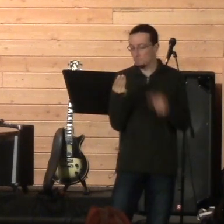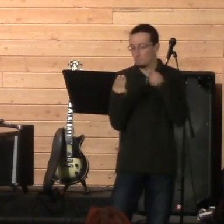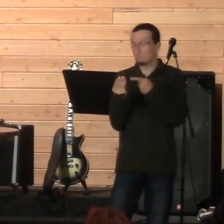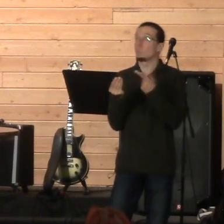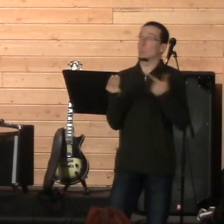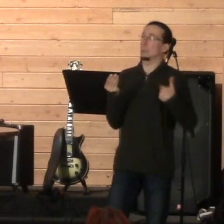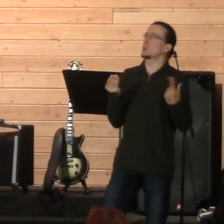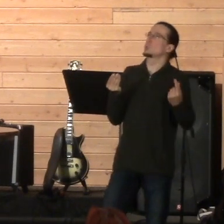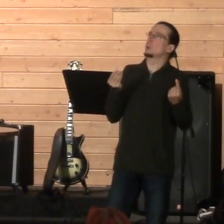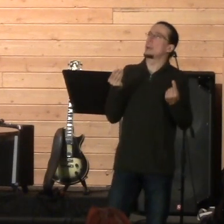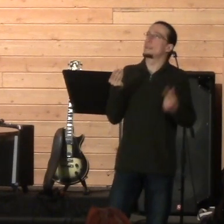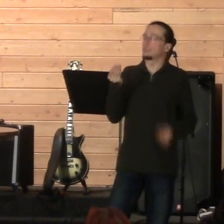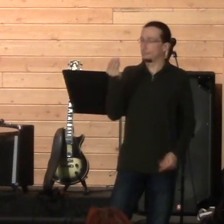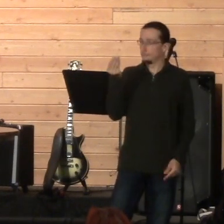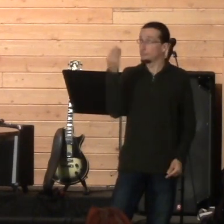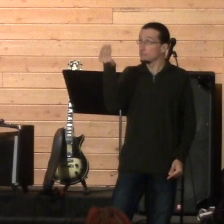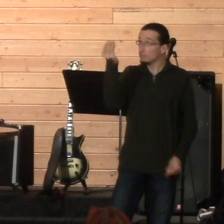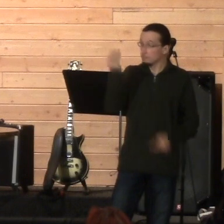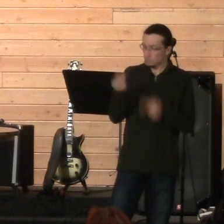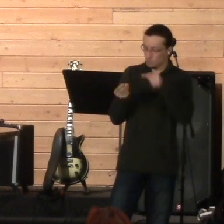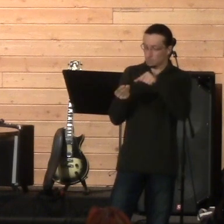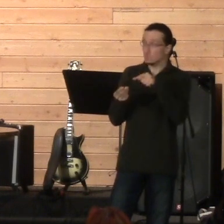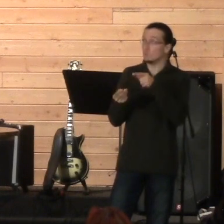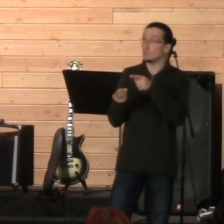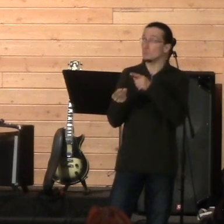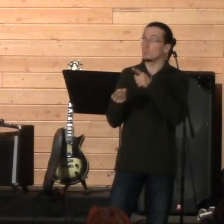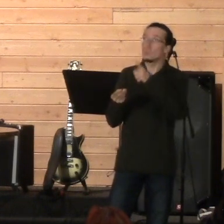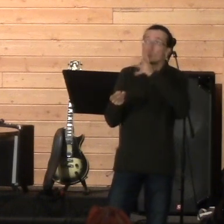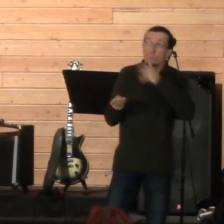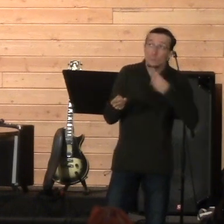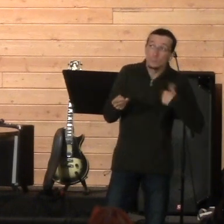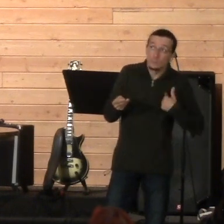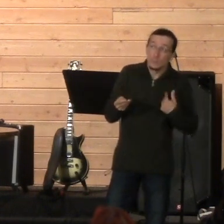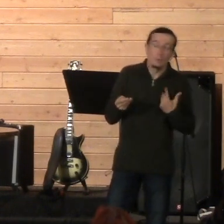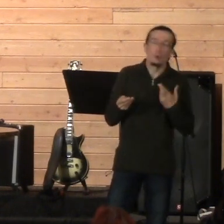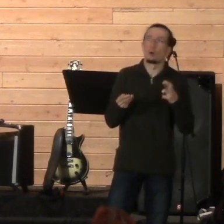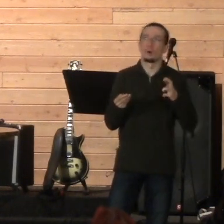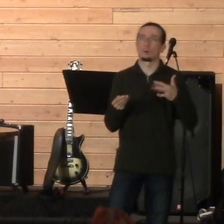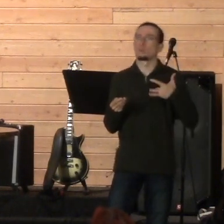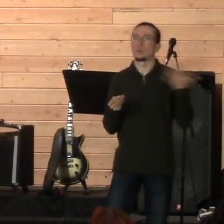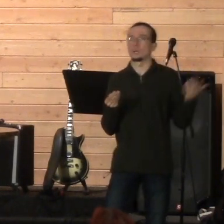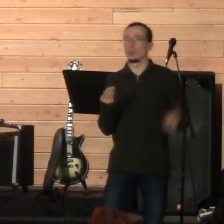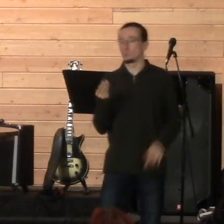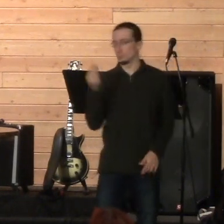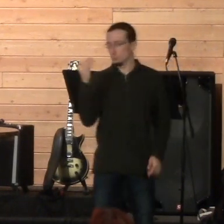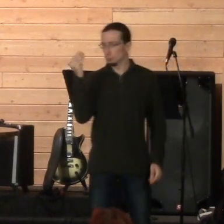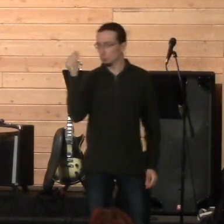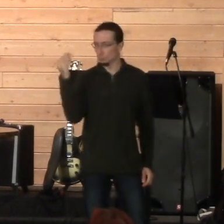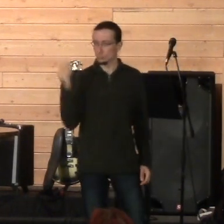say, God, what do you want me to do with this? Is this something that you're about to speak to me? Or or what's going on here.